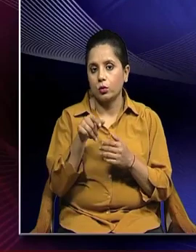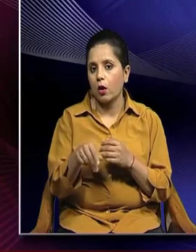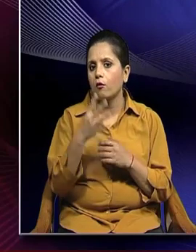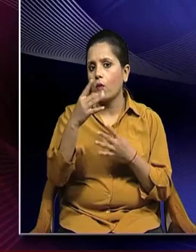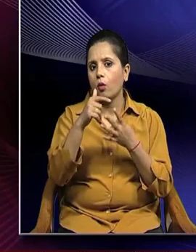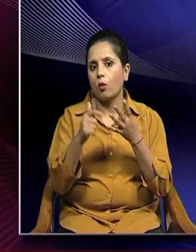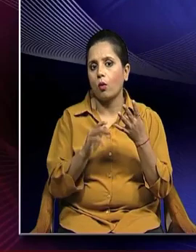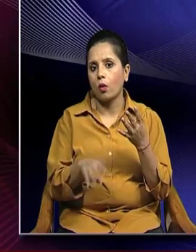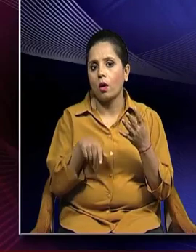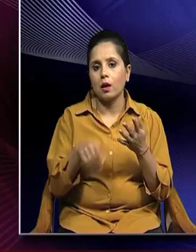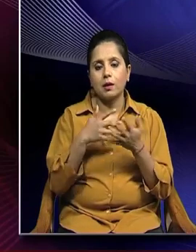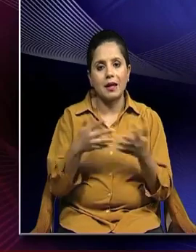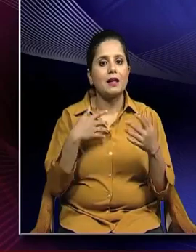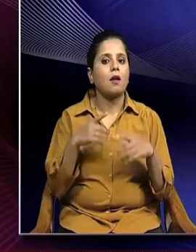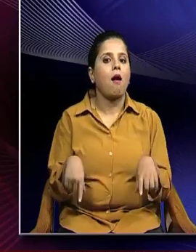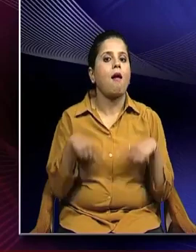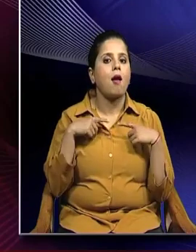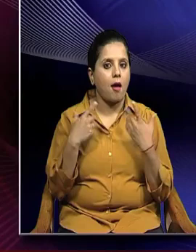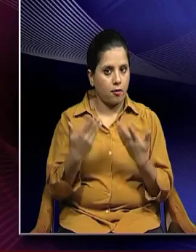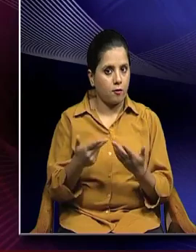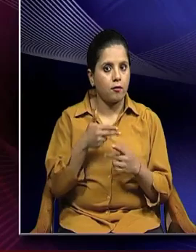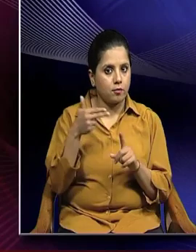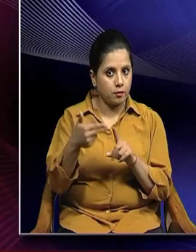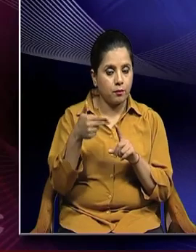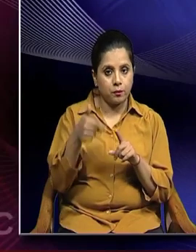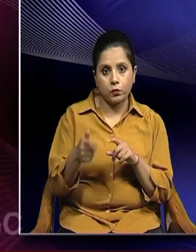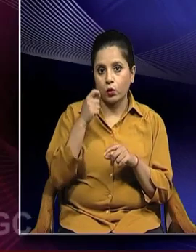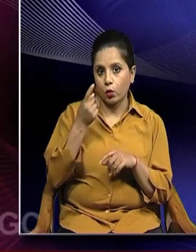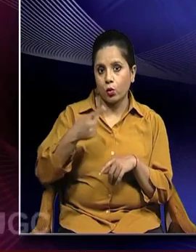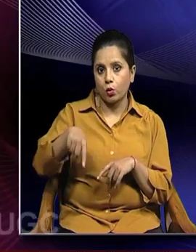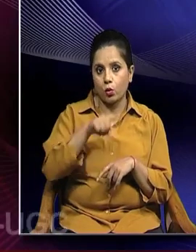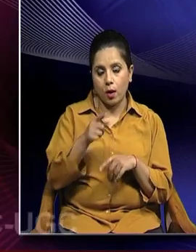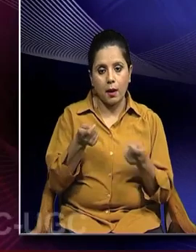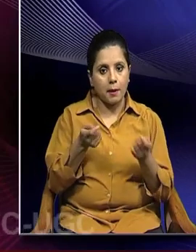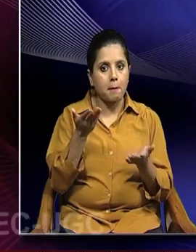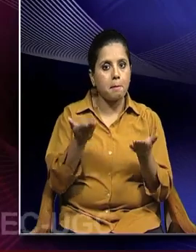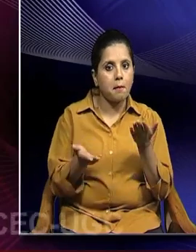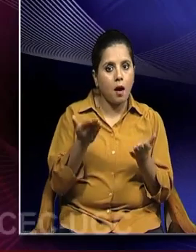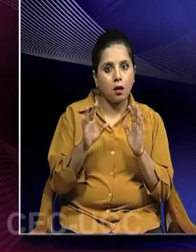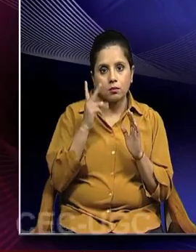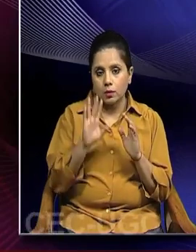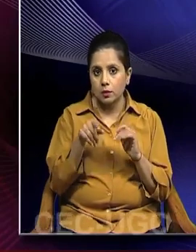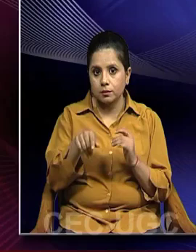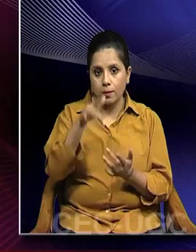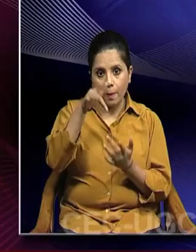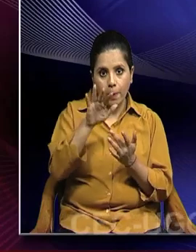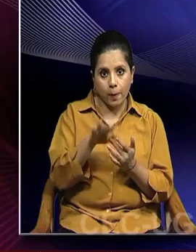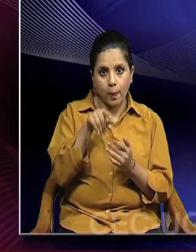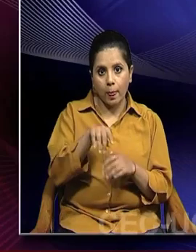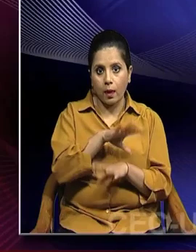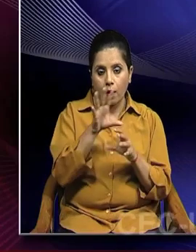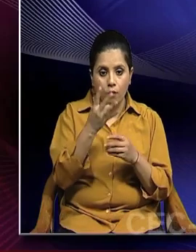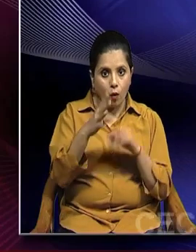as objects of life, and as a human being you have to maintain a balance between the 4 or among the